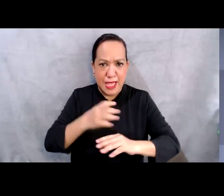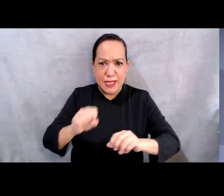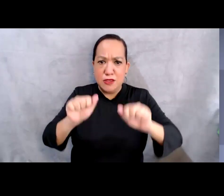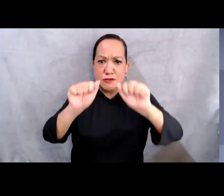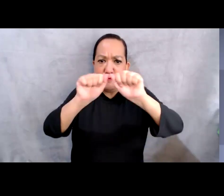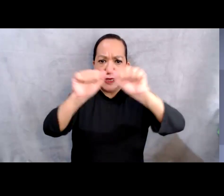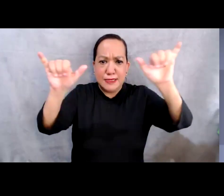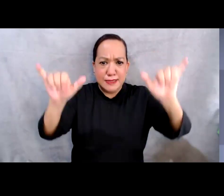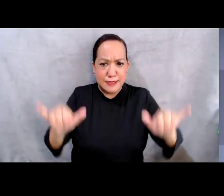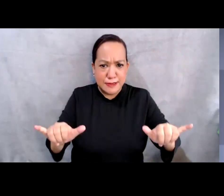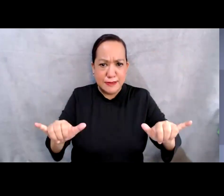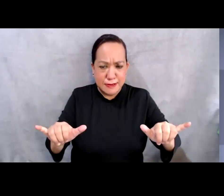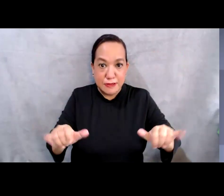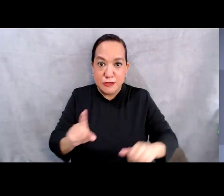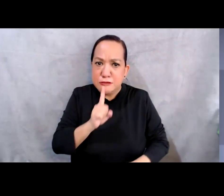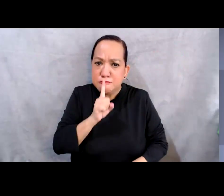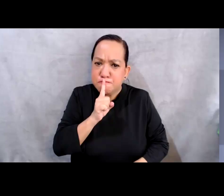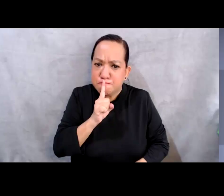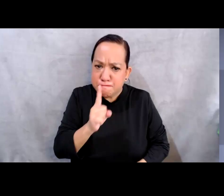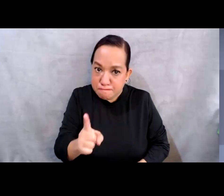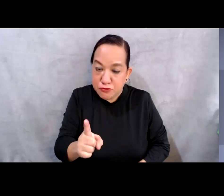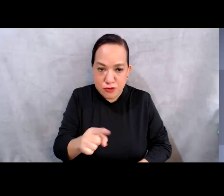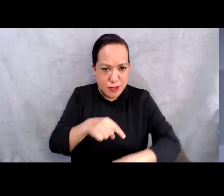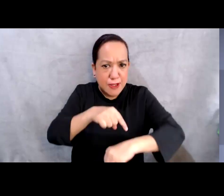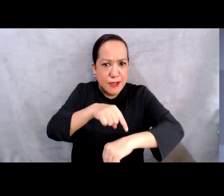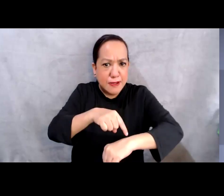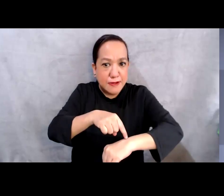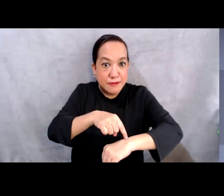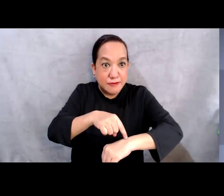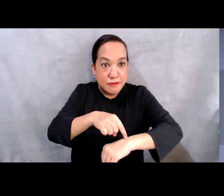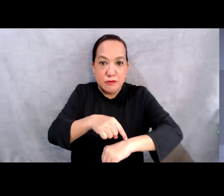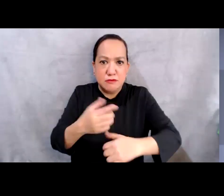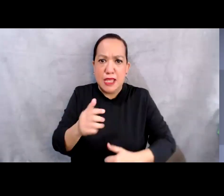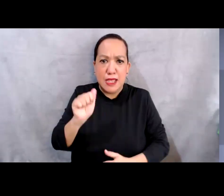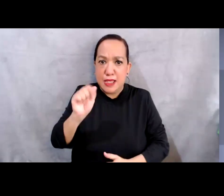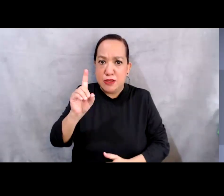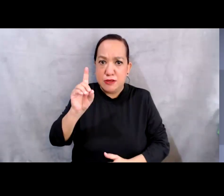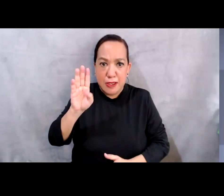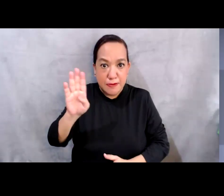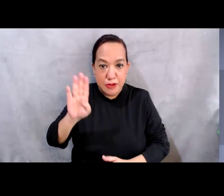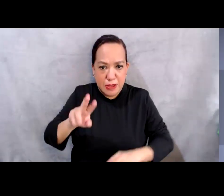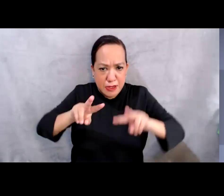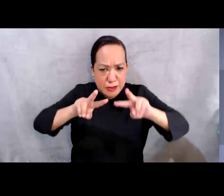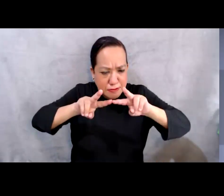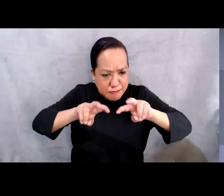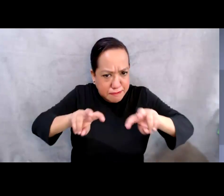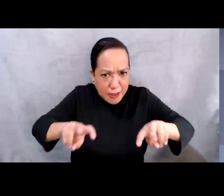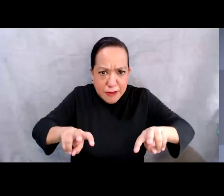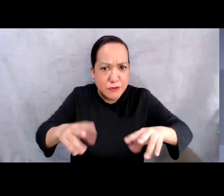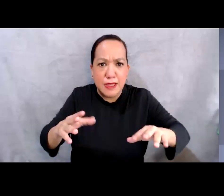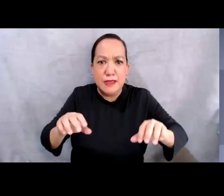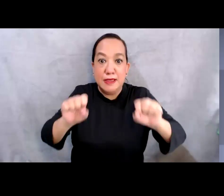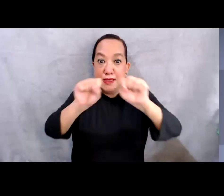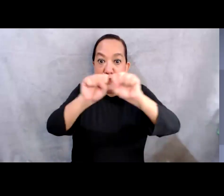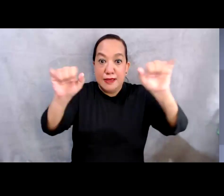reviews its accountability mechanism. It serves as a litmus test, highlighting where the current system falls short and